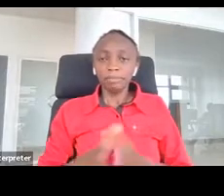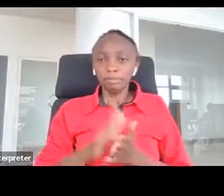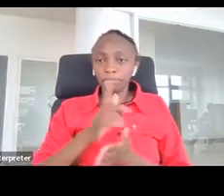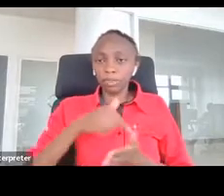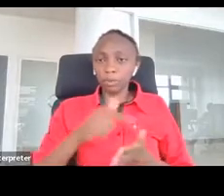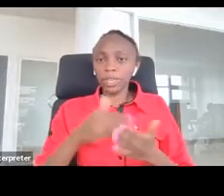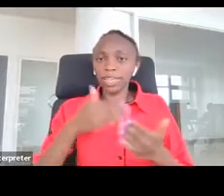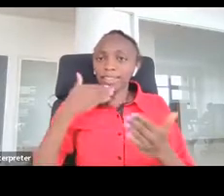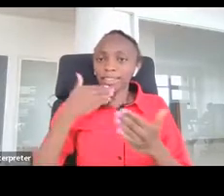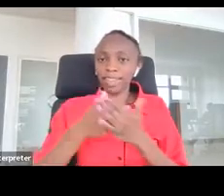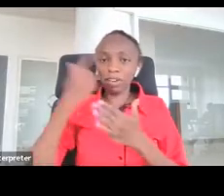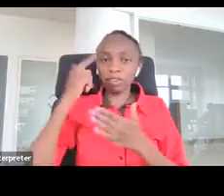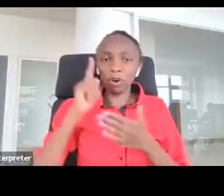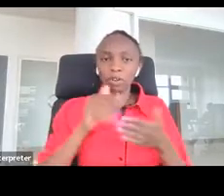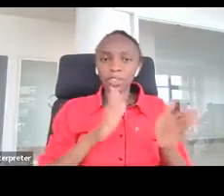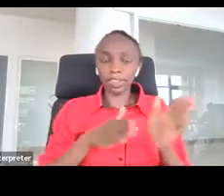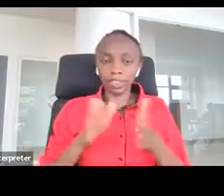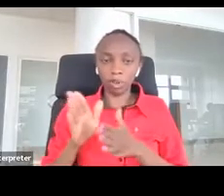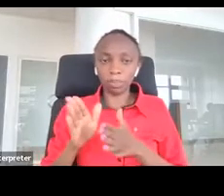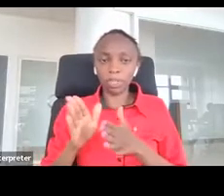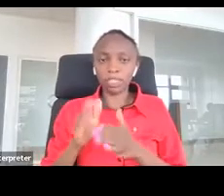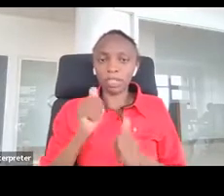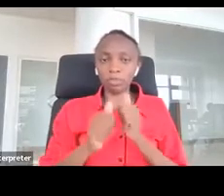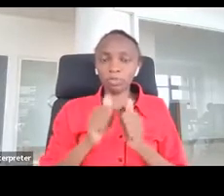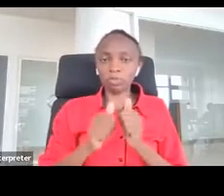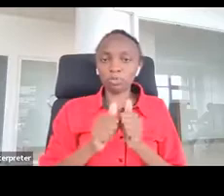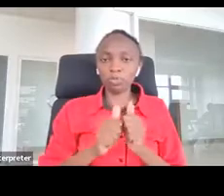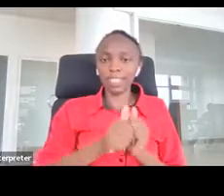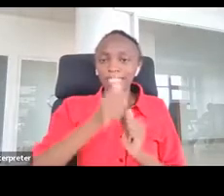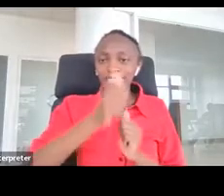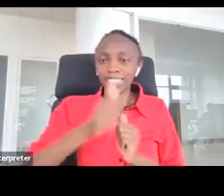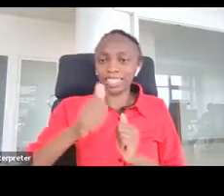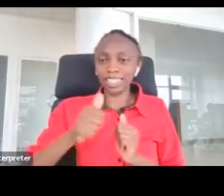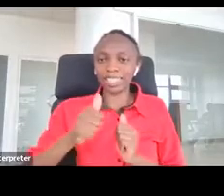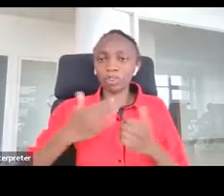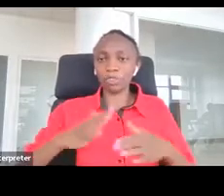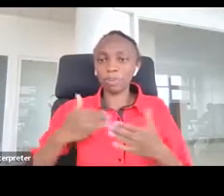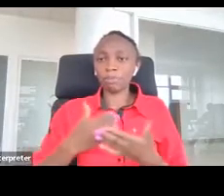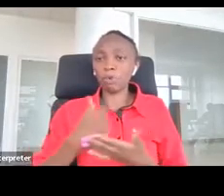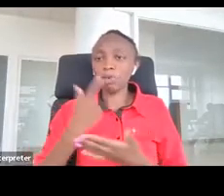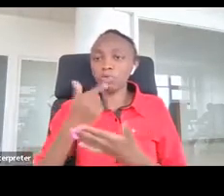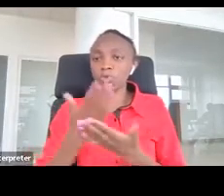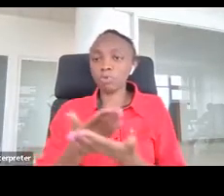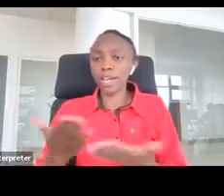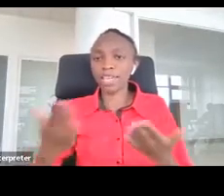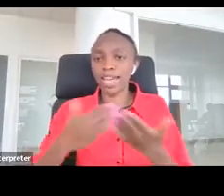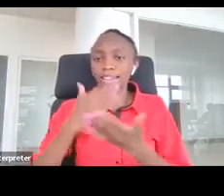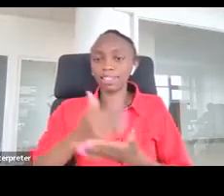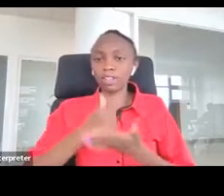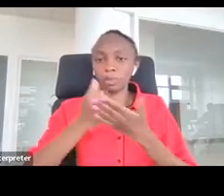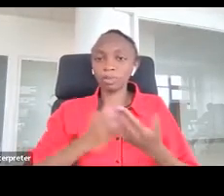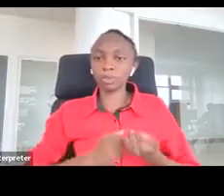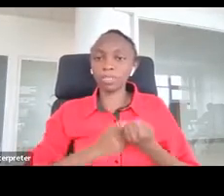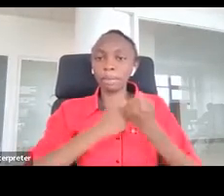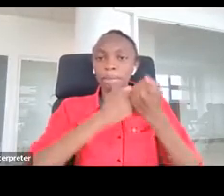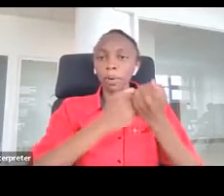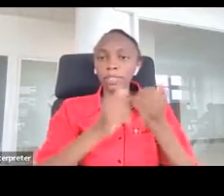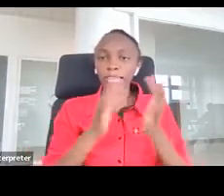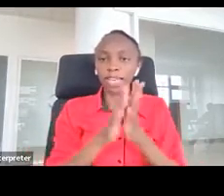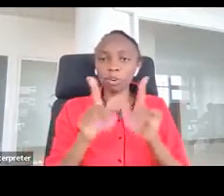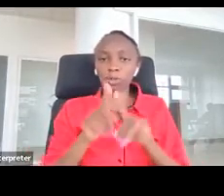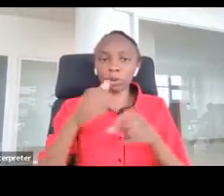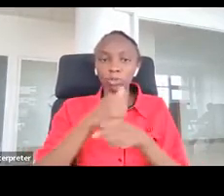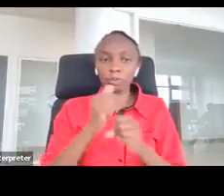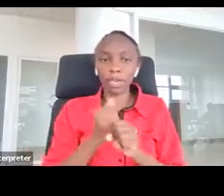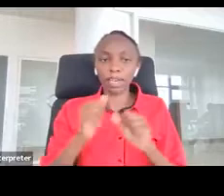opportunity that everyone here has helped to support and to make happen, to